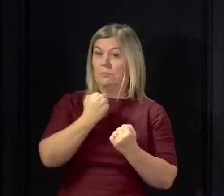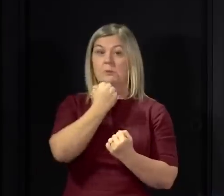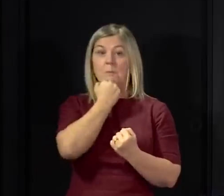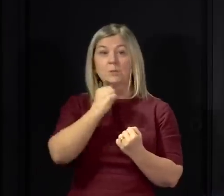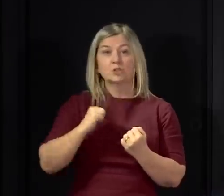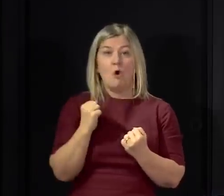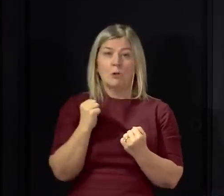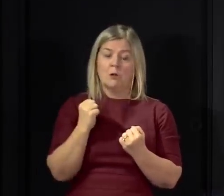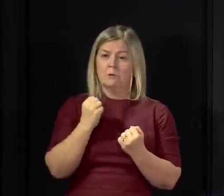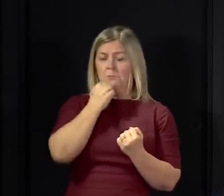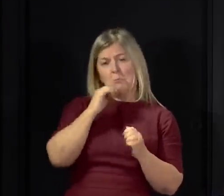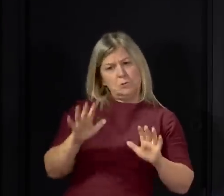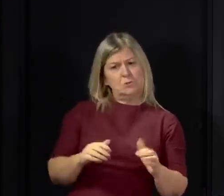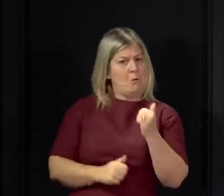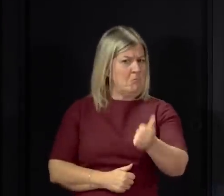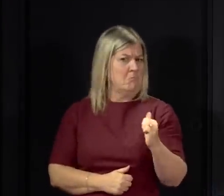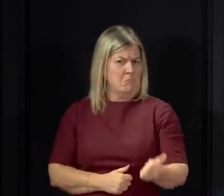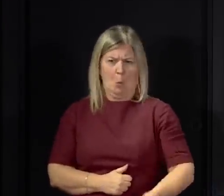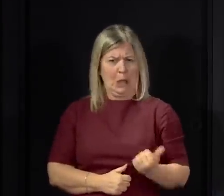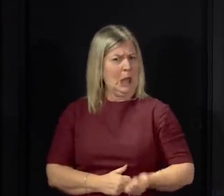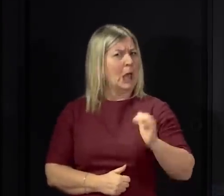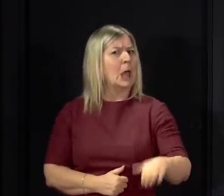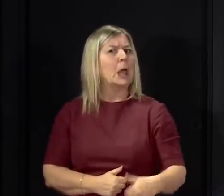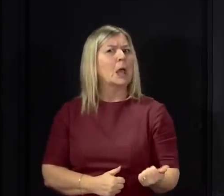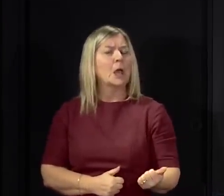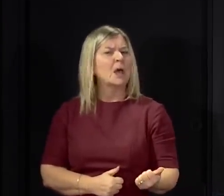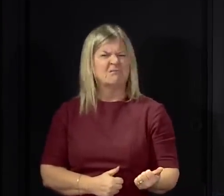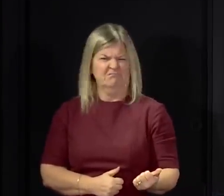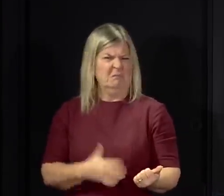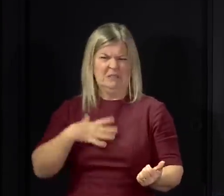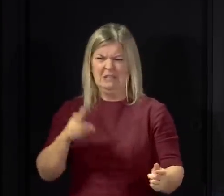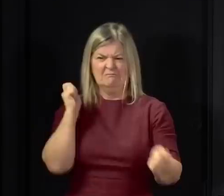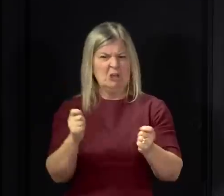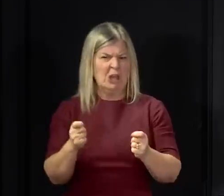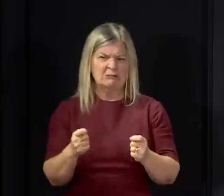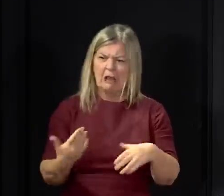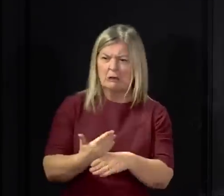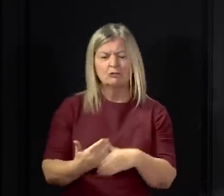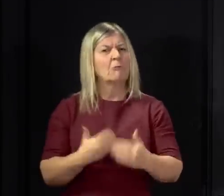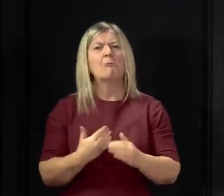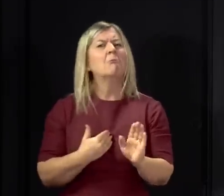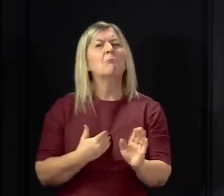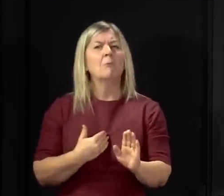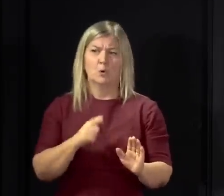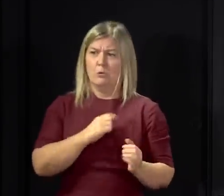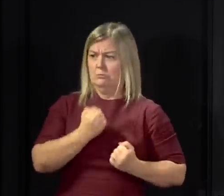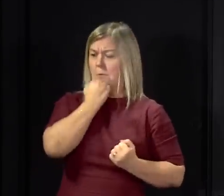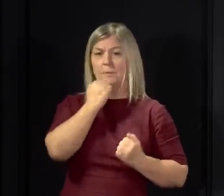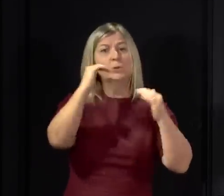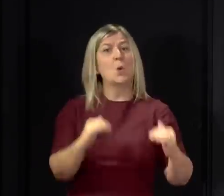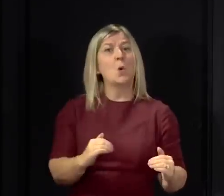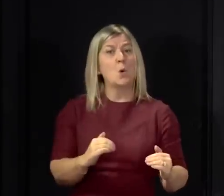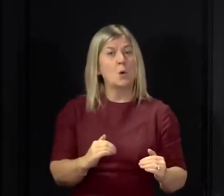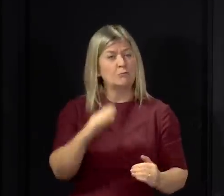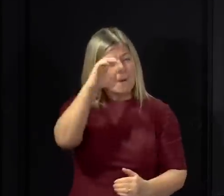say, this action is not justified because our current case levels are relatively low, I would say this. 4